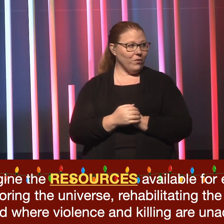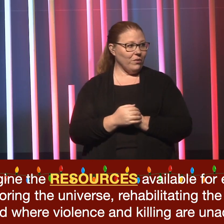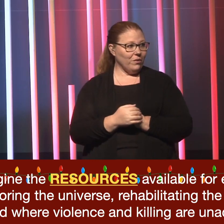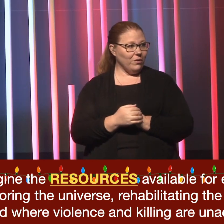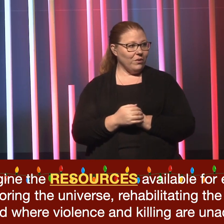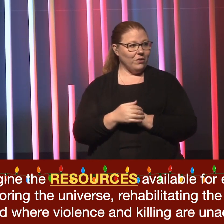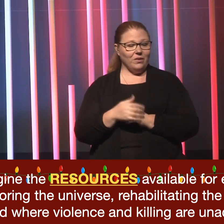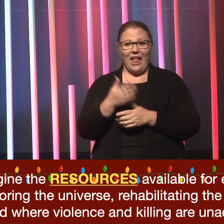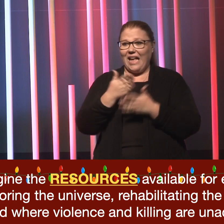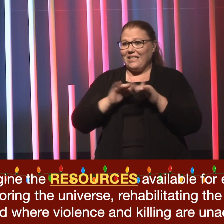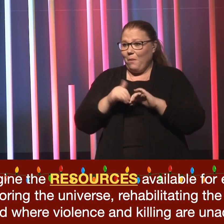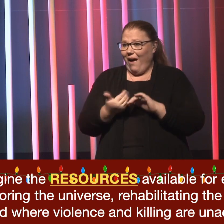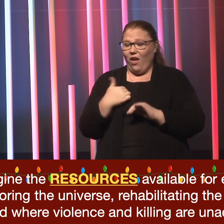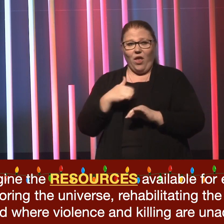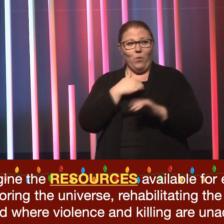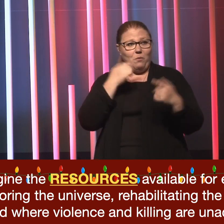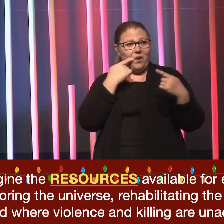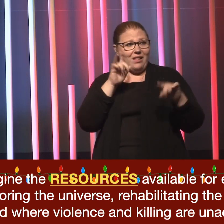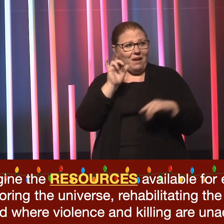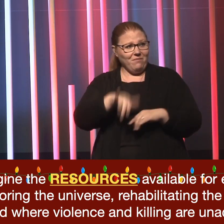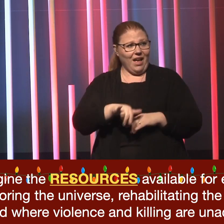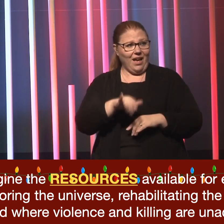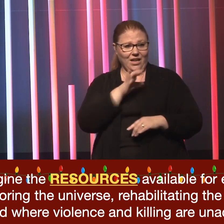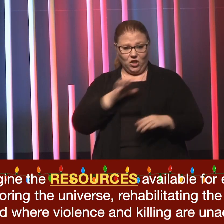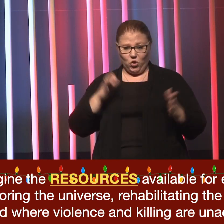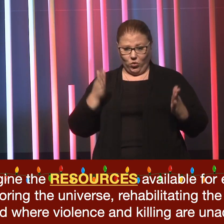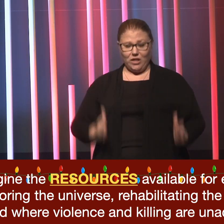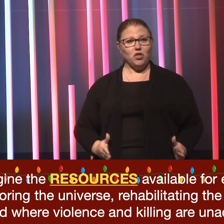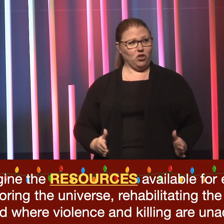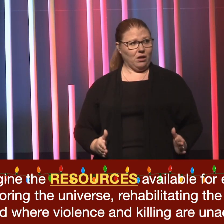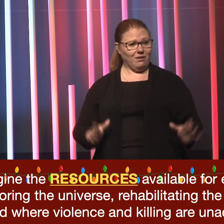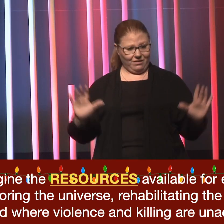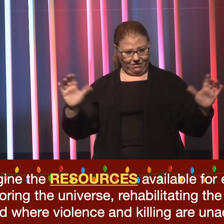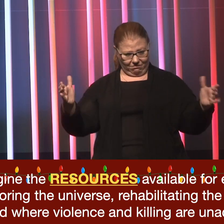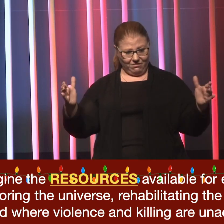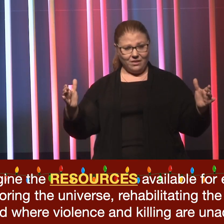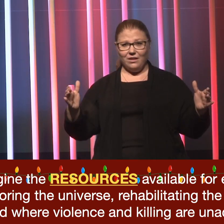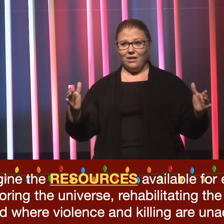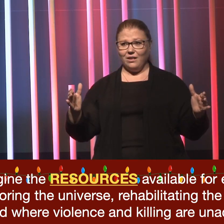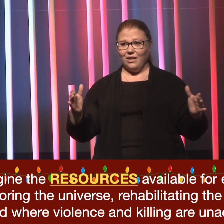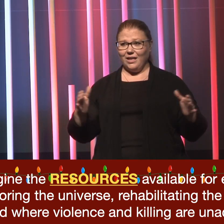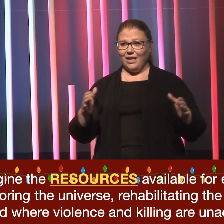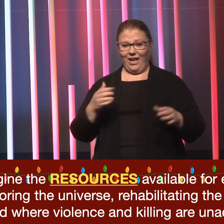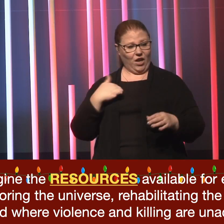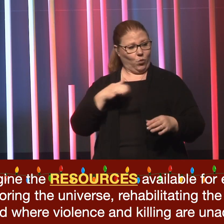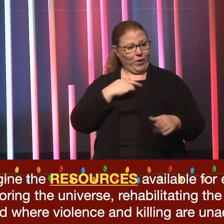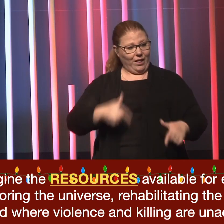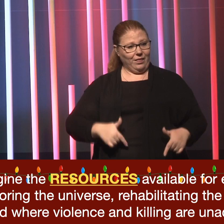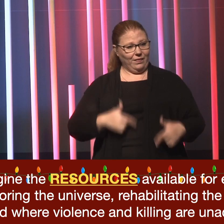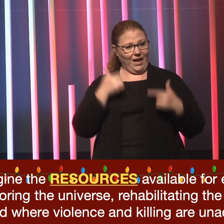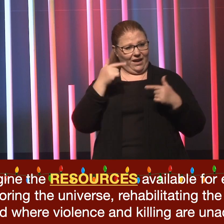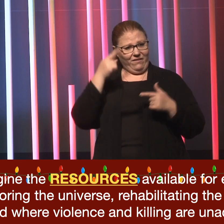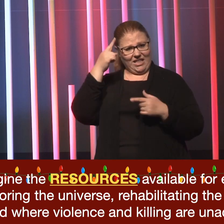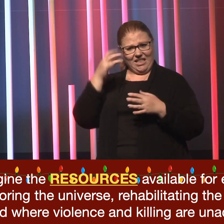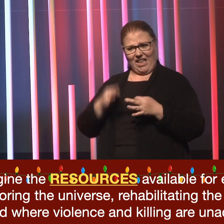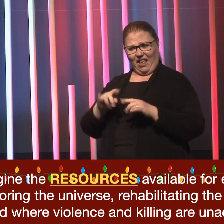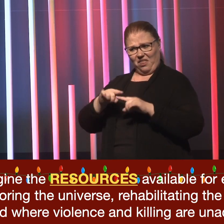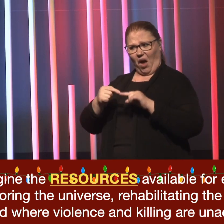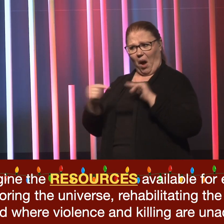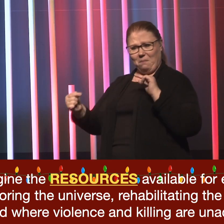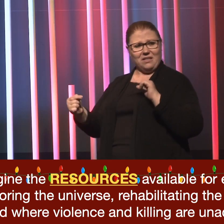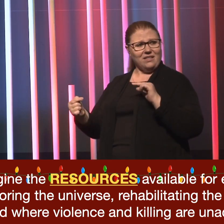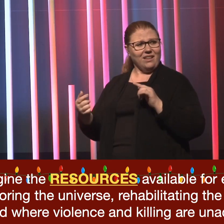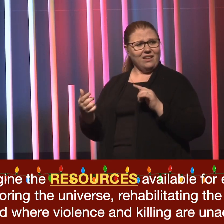And somehow, we'll proclaim that as Christians, yet we'll live and make decisions in the exact opposite way. Like